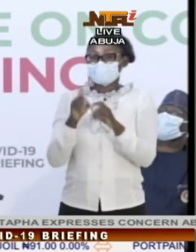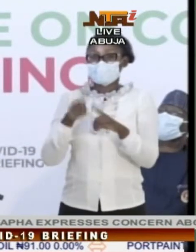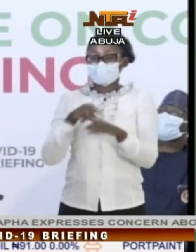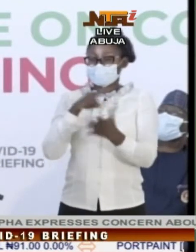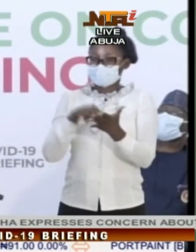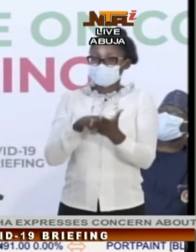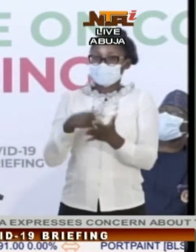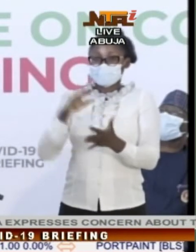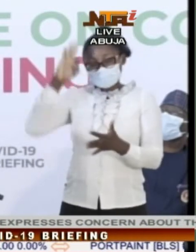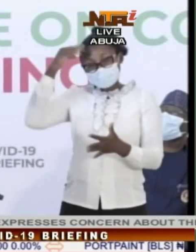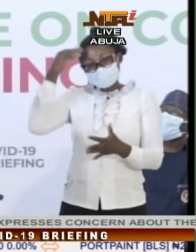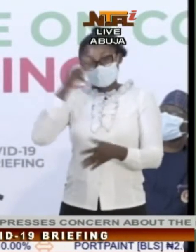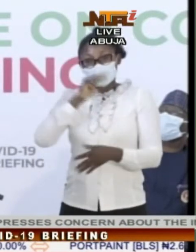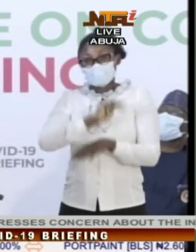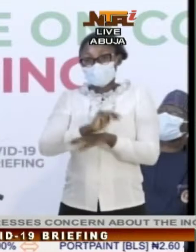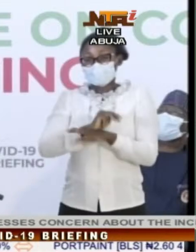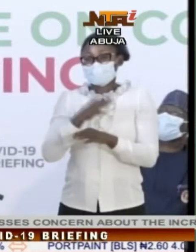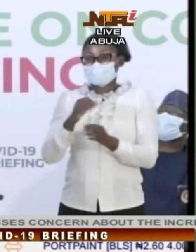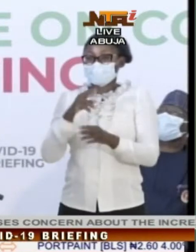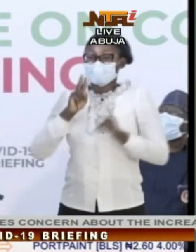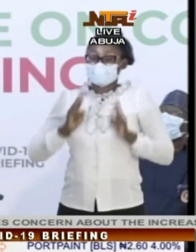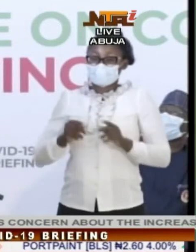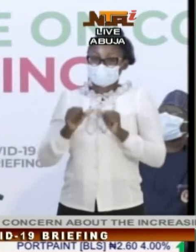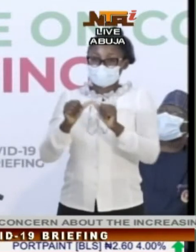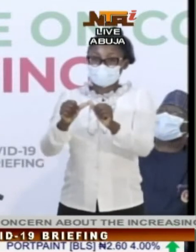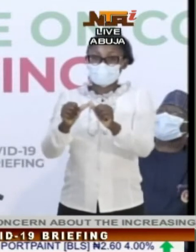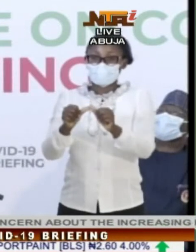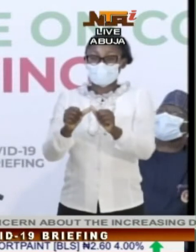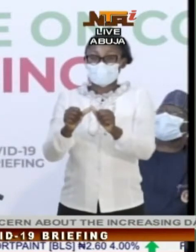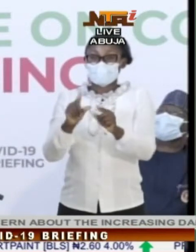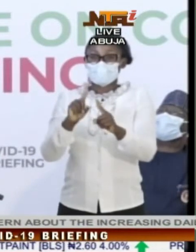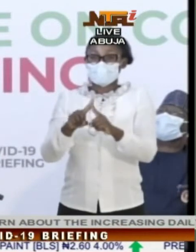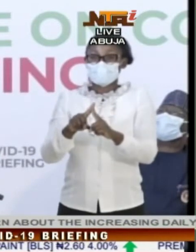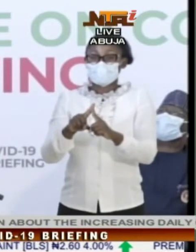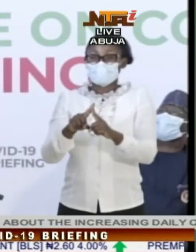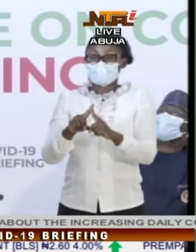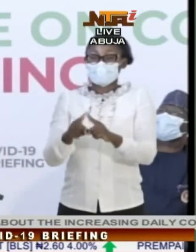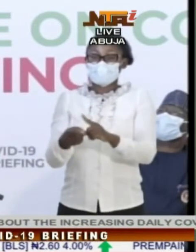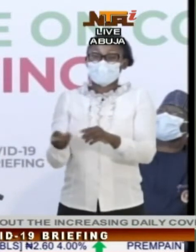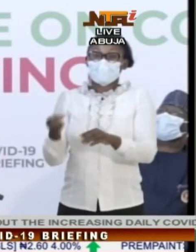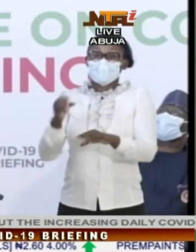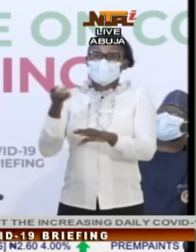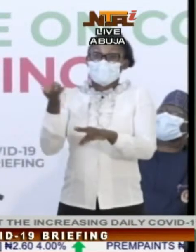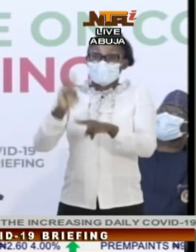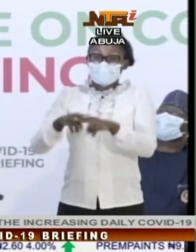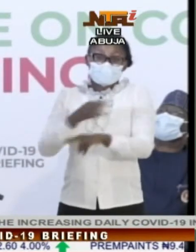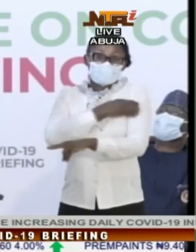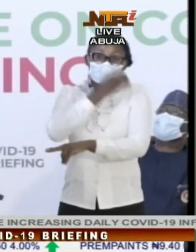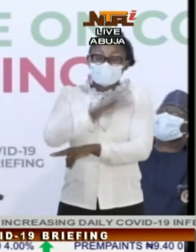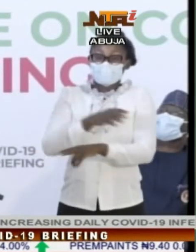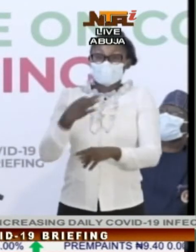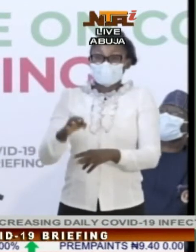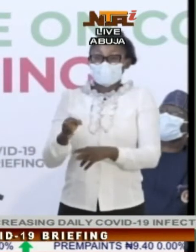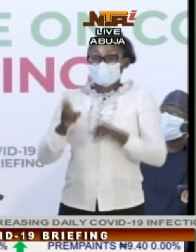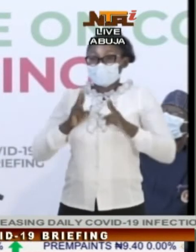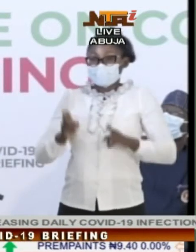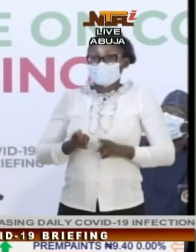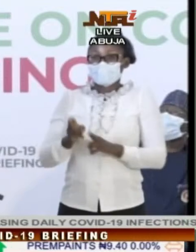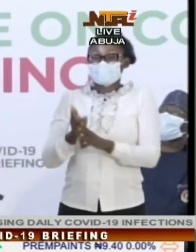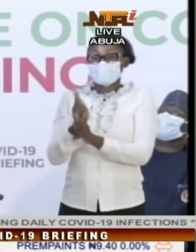this, the Federal Ministry of Health continues to build the capacity of the critical care